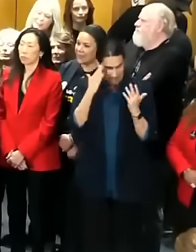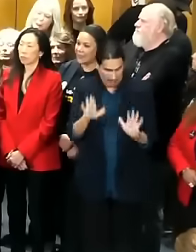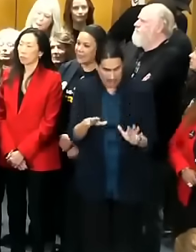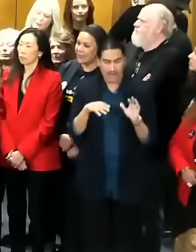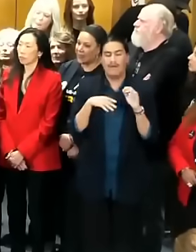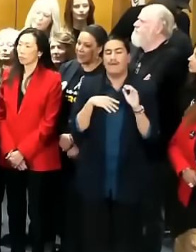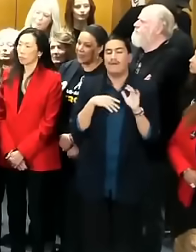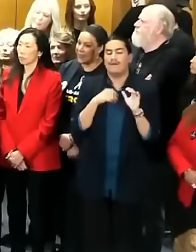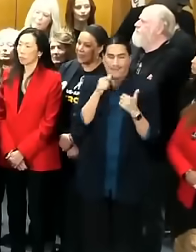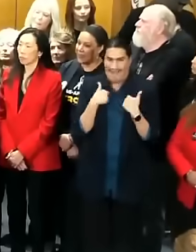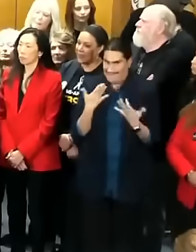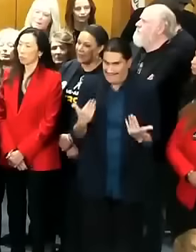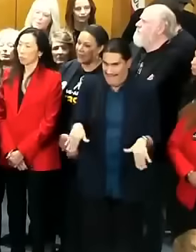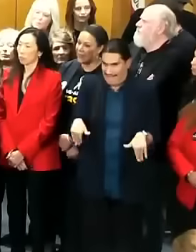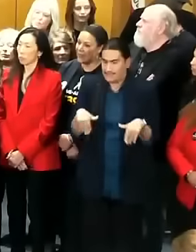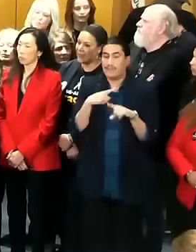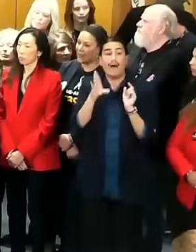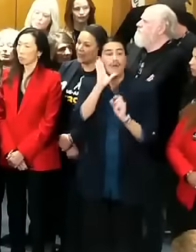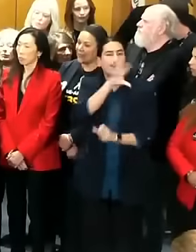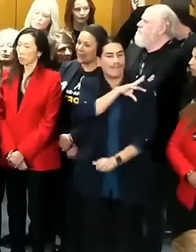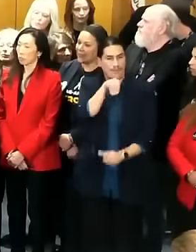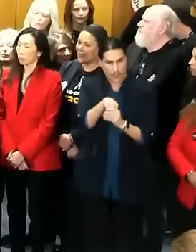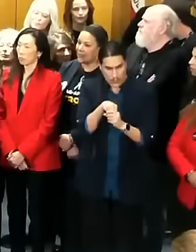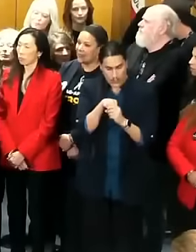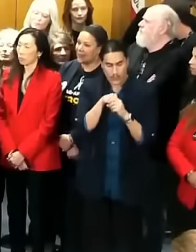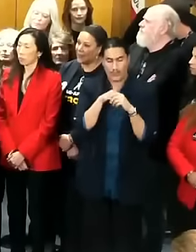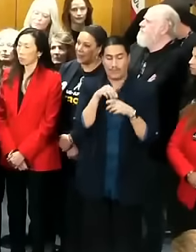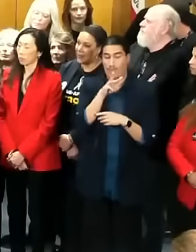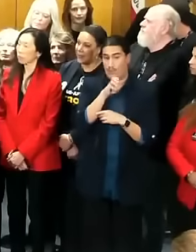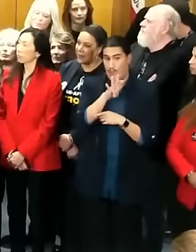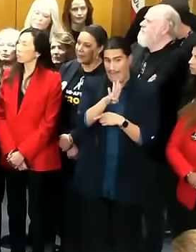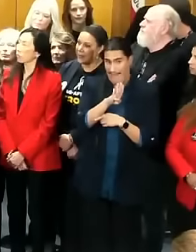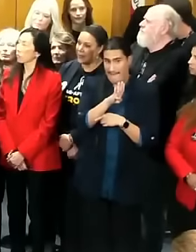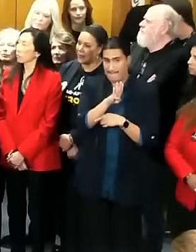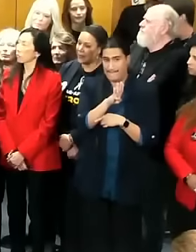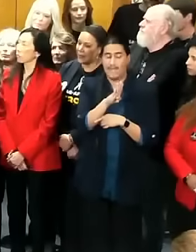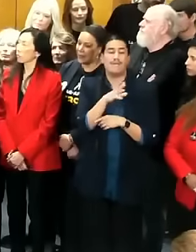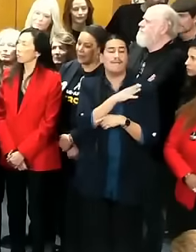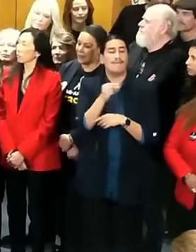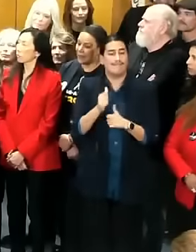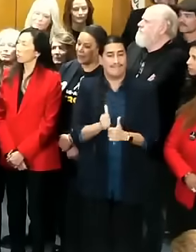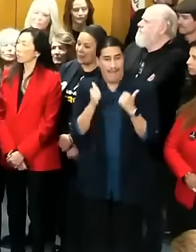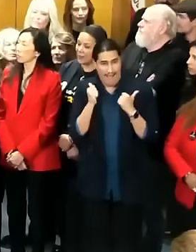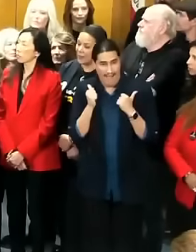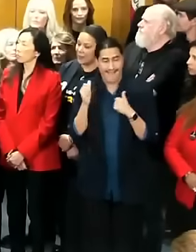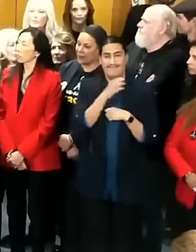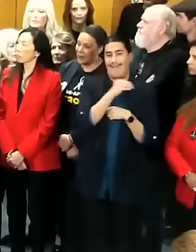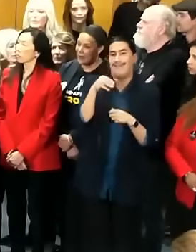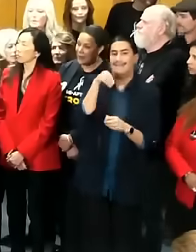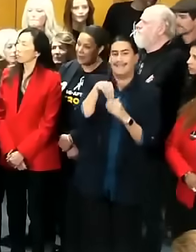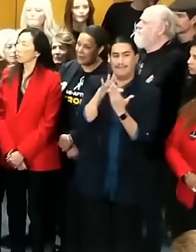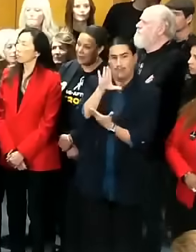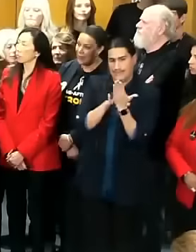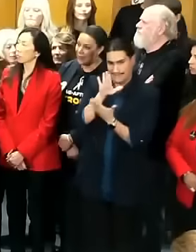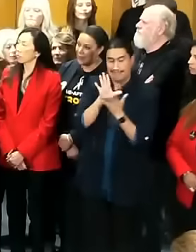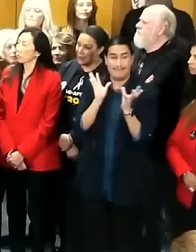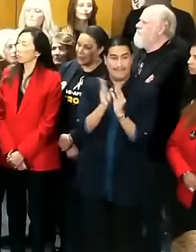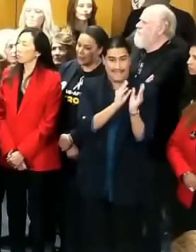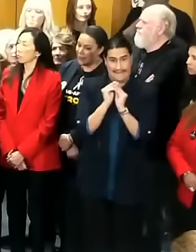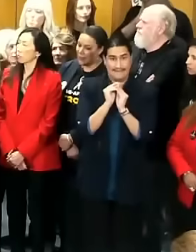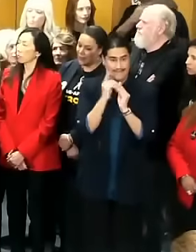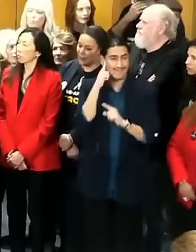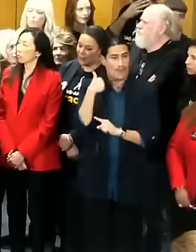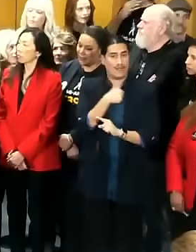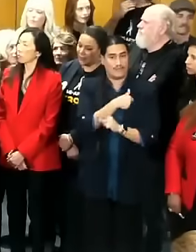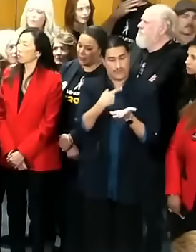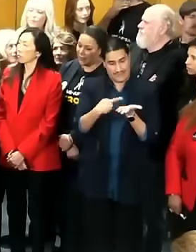now. And it will include web-based and live in-person meetings with our members to tell them all about the